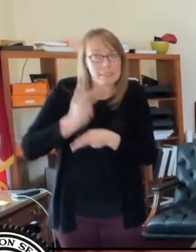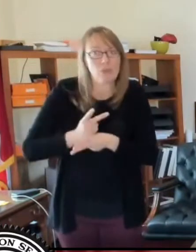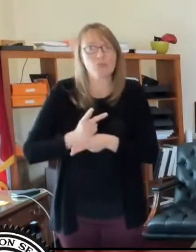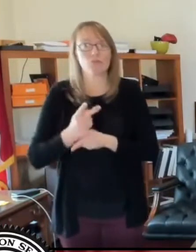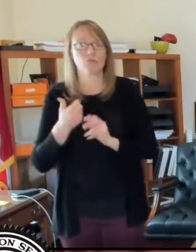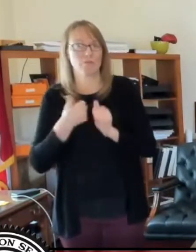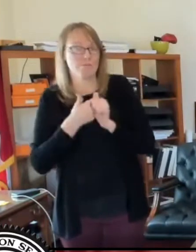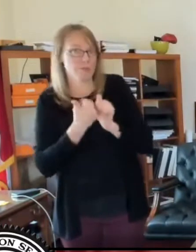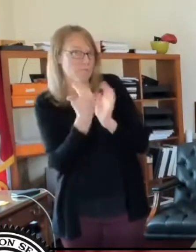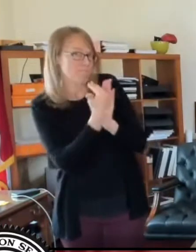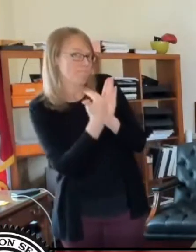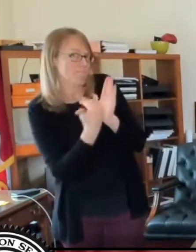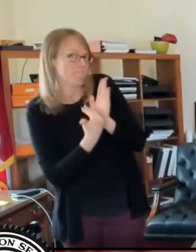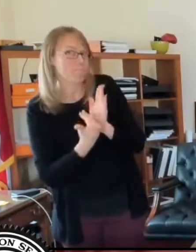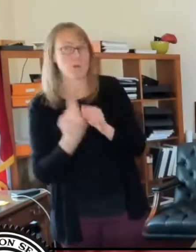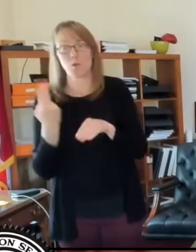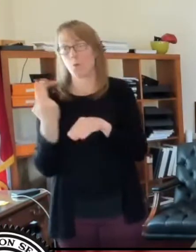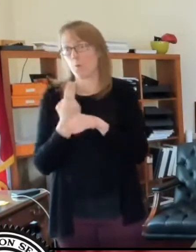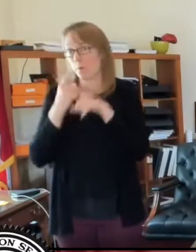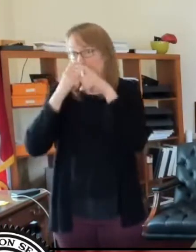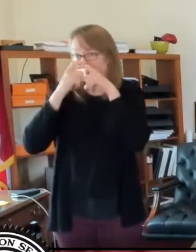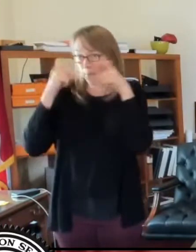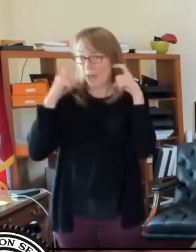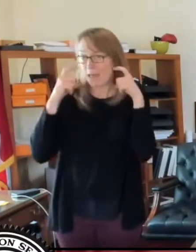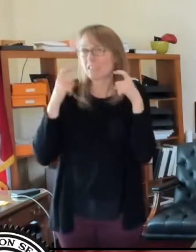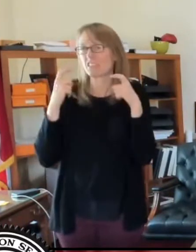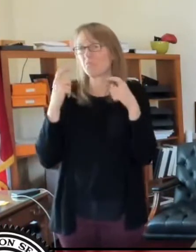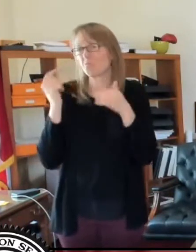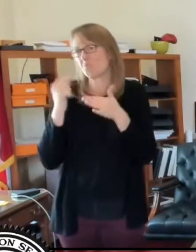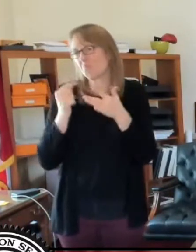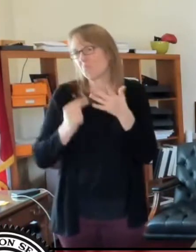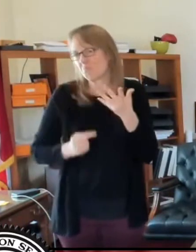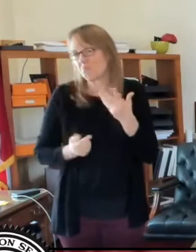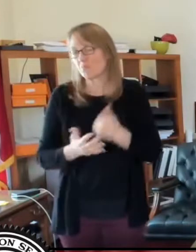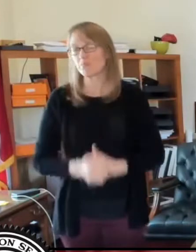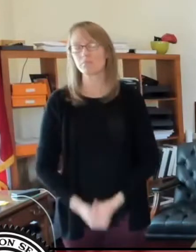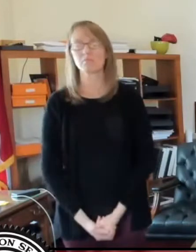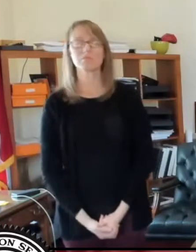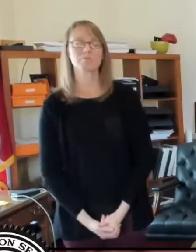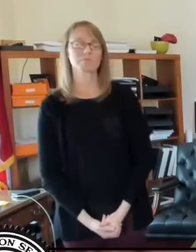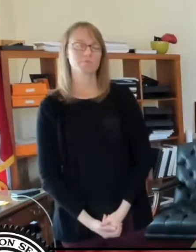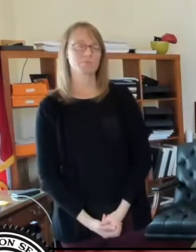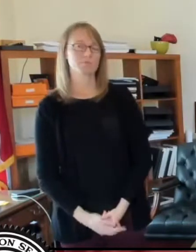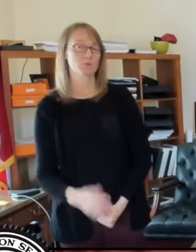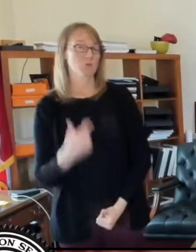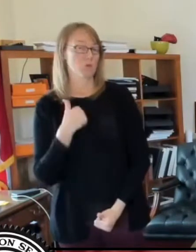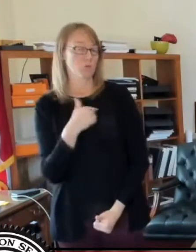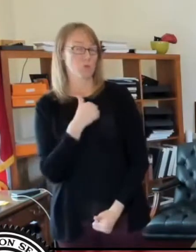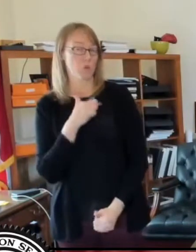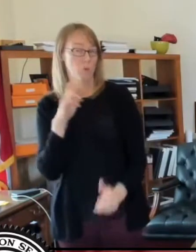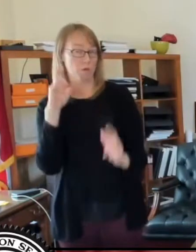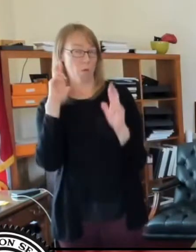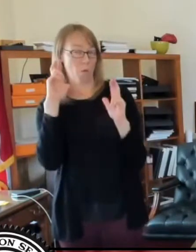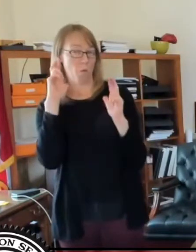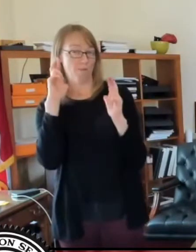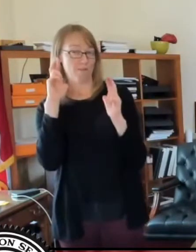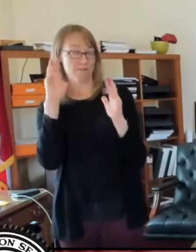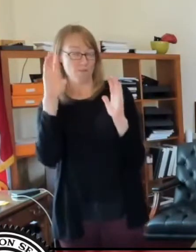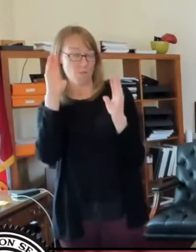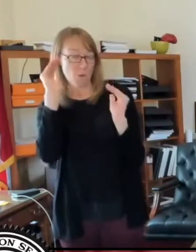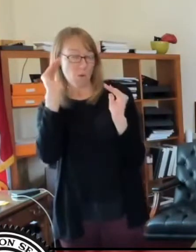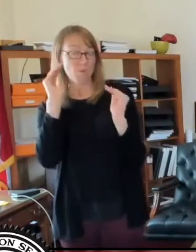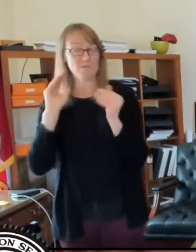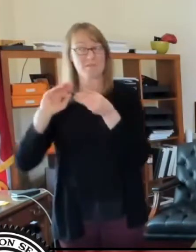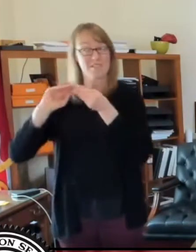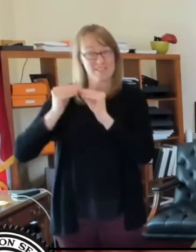So I think we're all hopeful that these numbers will head down They're look like they're at a little bit of a